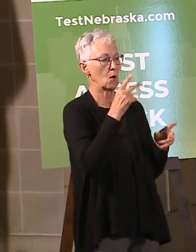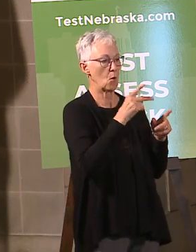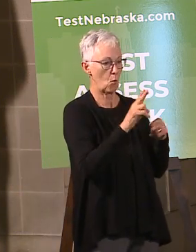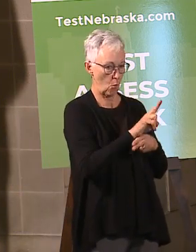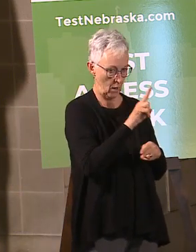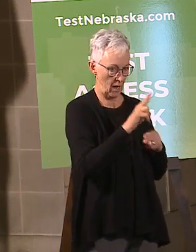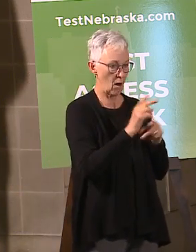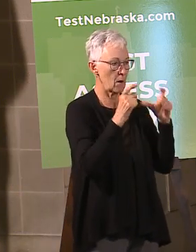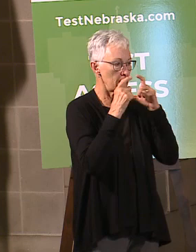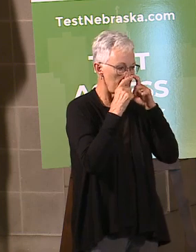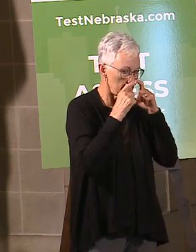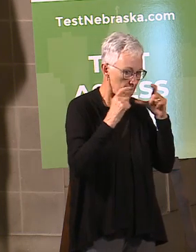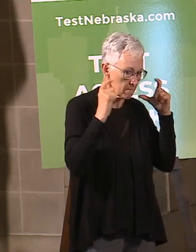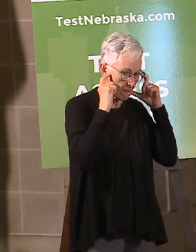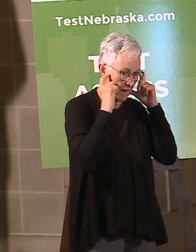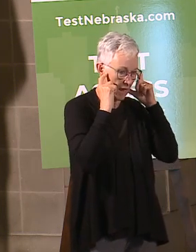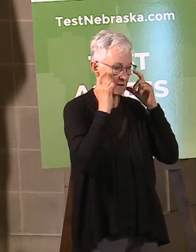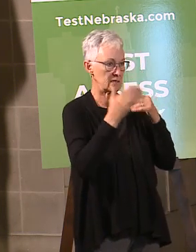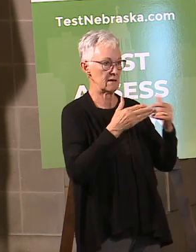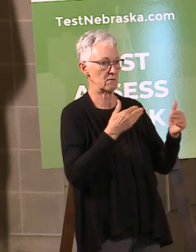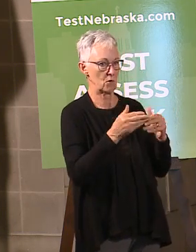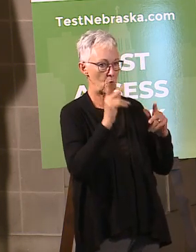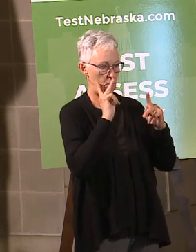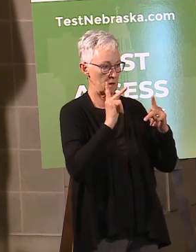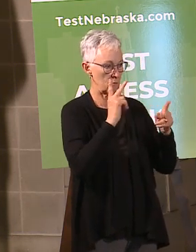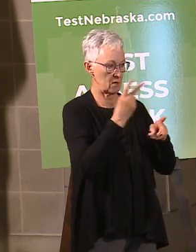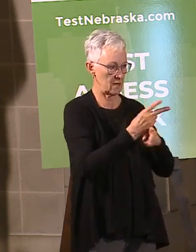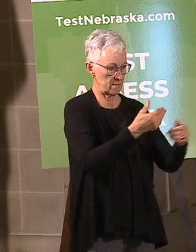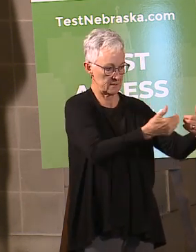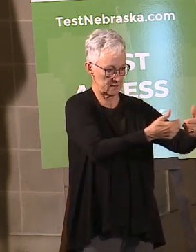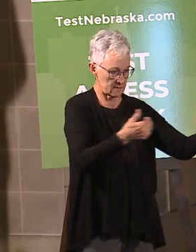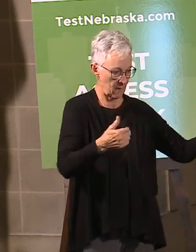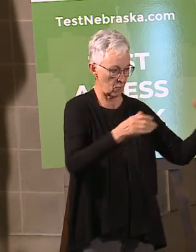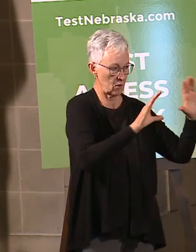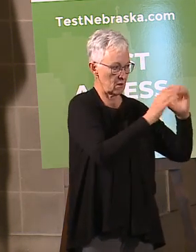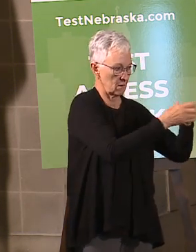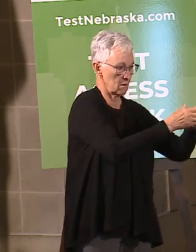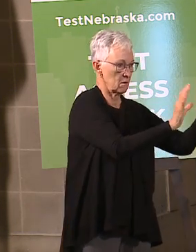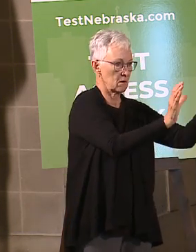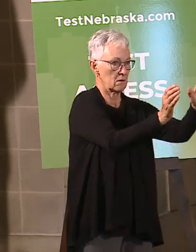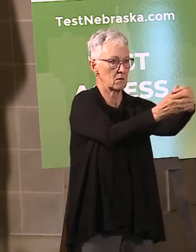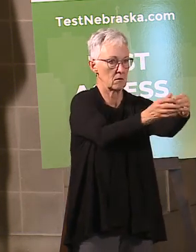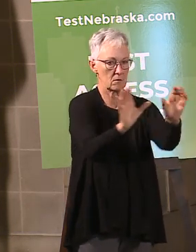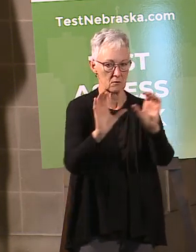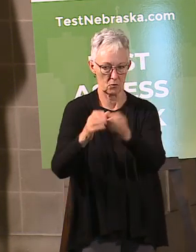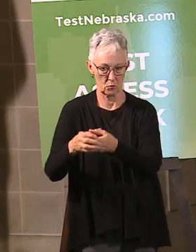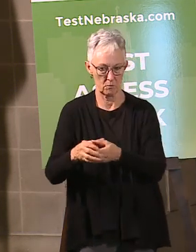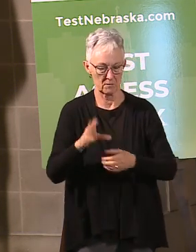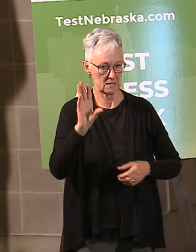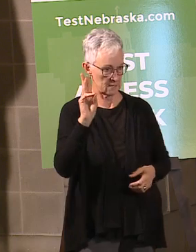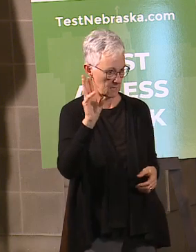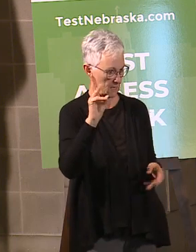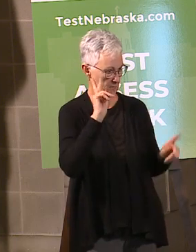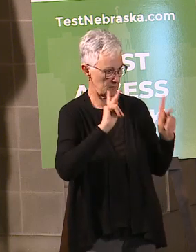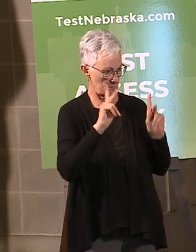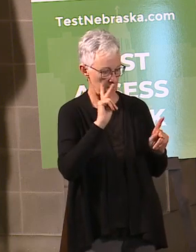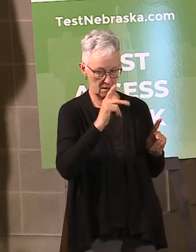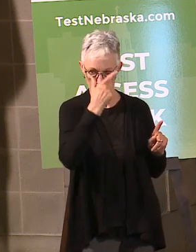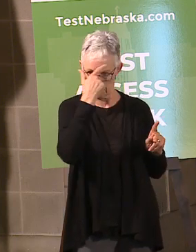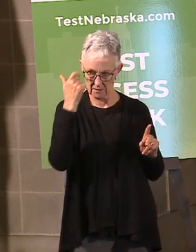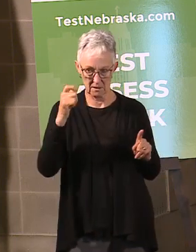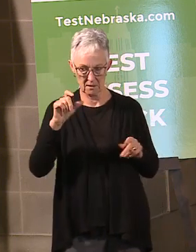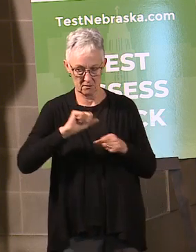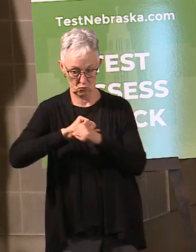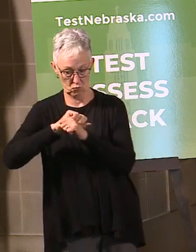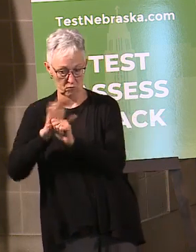so that's one of the ways that you can help not only protect yourself, but protect other people as well. It's a respiratory disease. It spreads in big crowds.